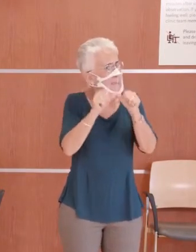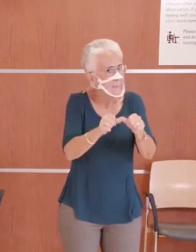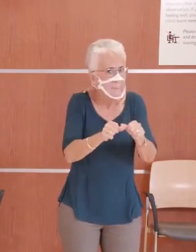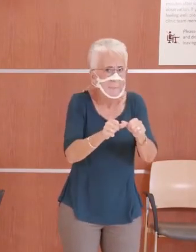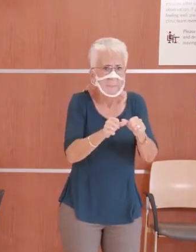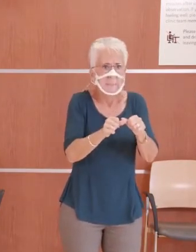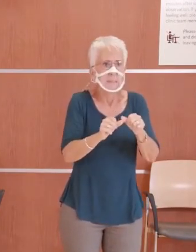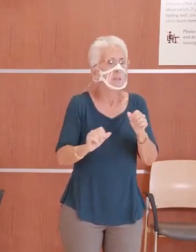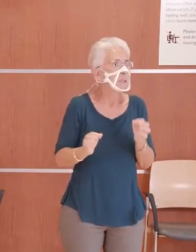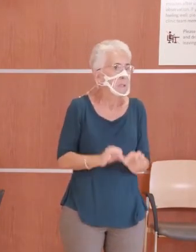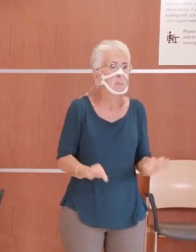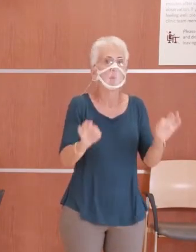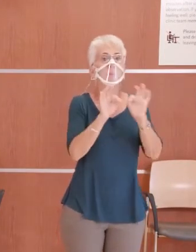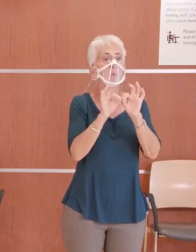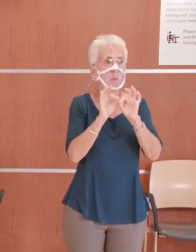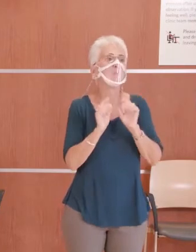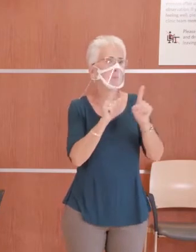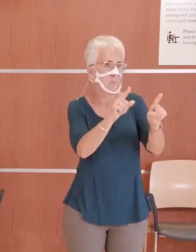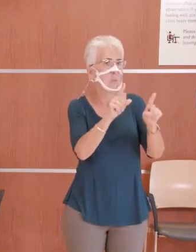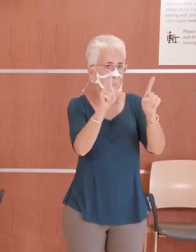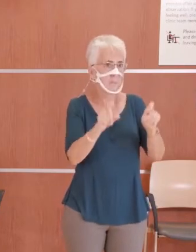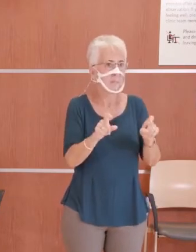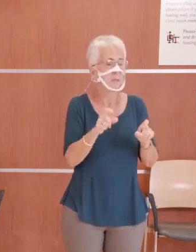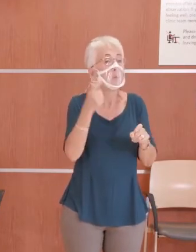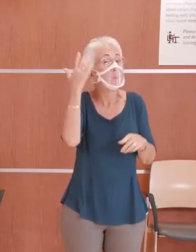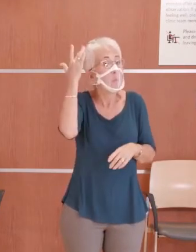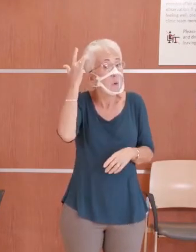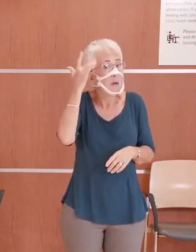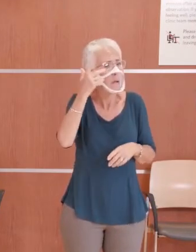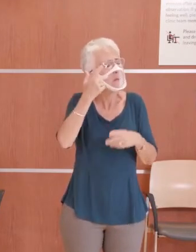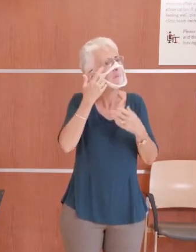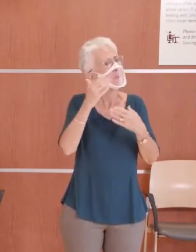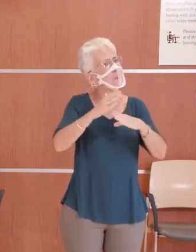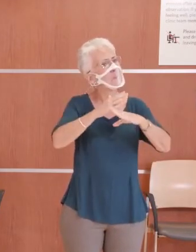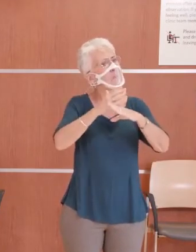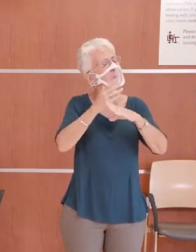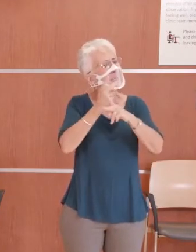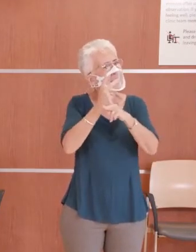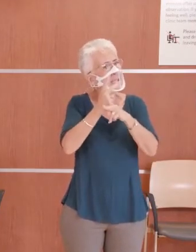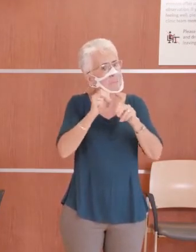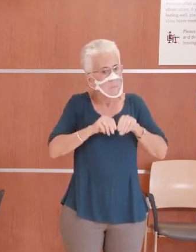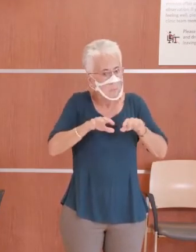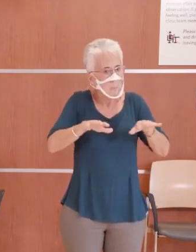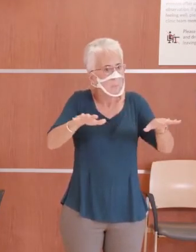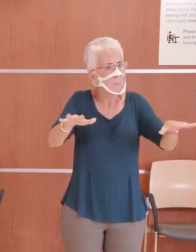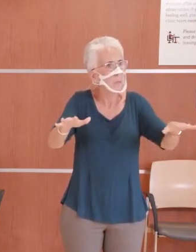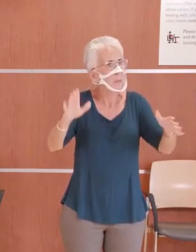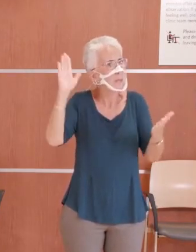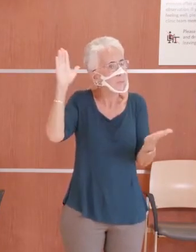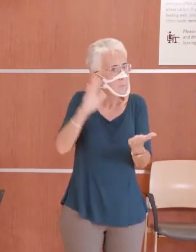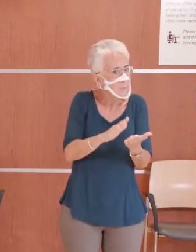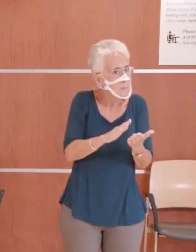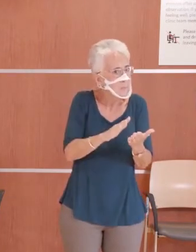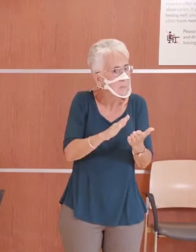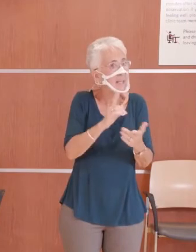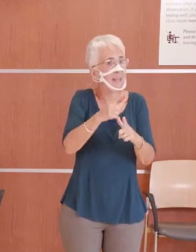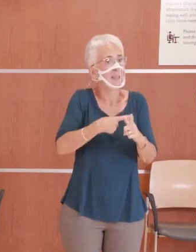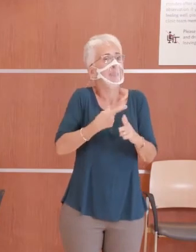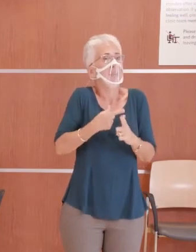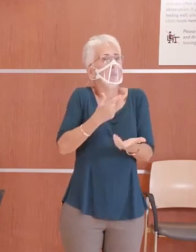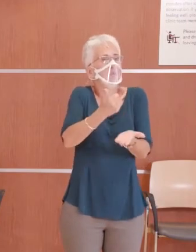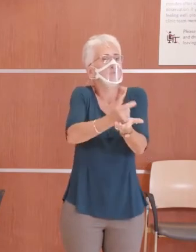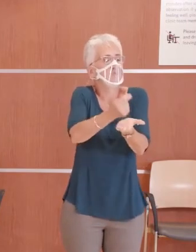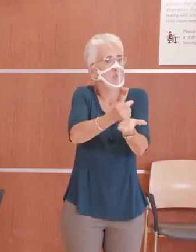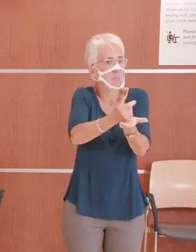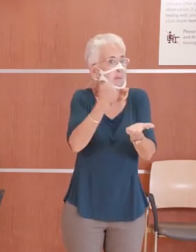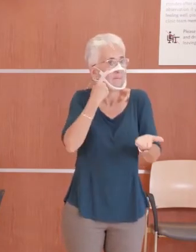key first steps in helping to contain spread and to help us treat you in a way that thwarts